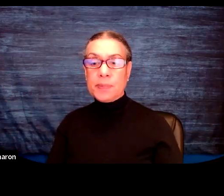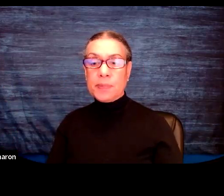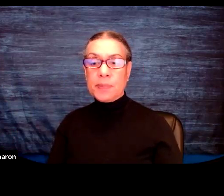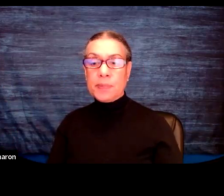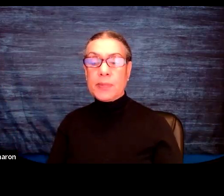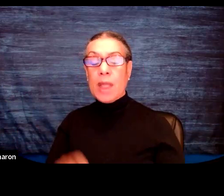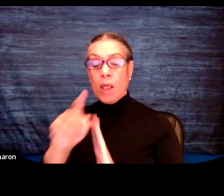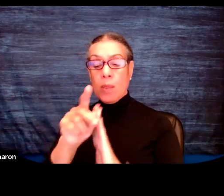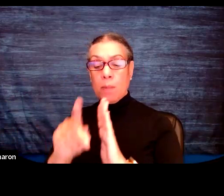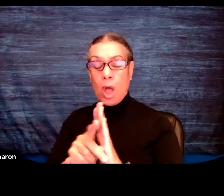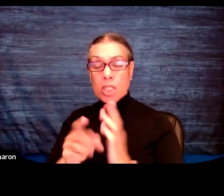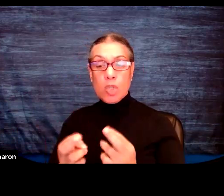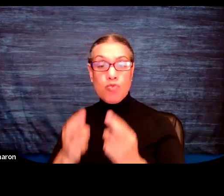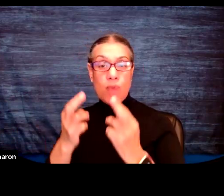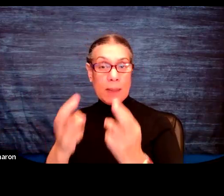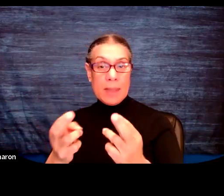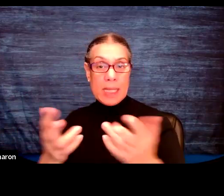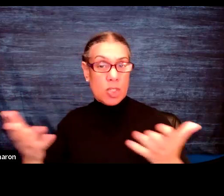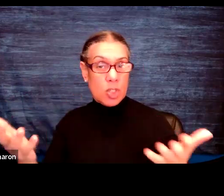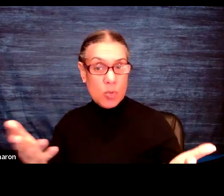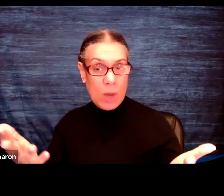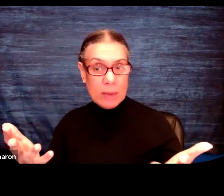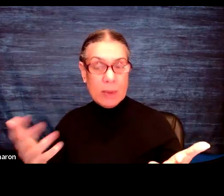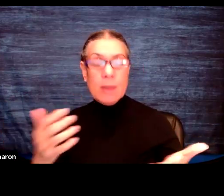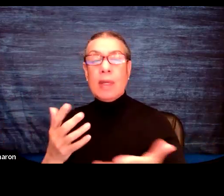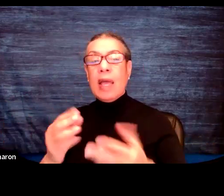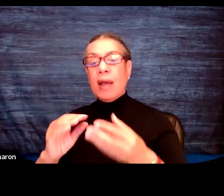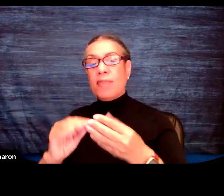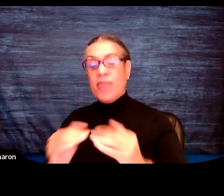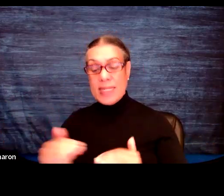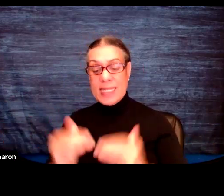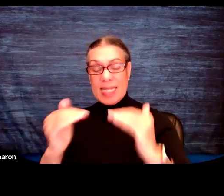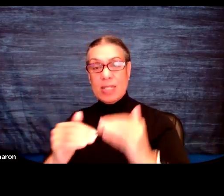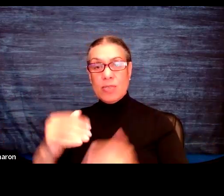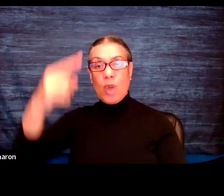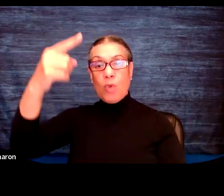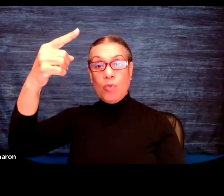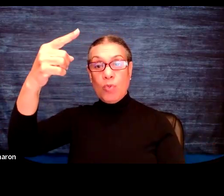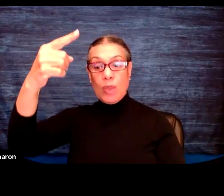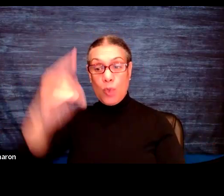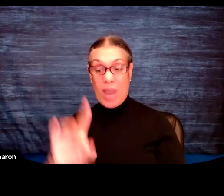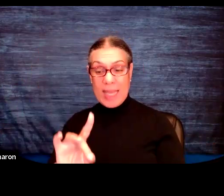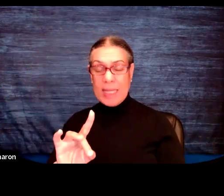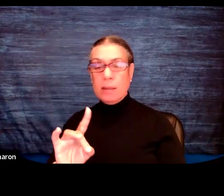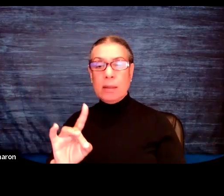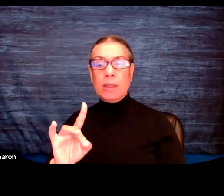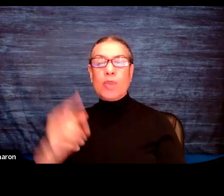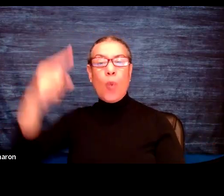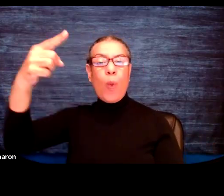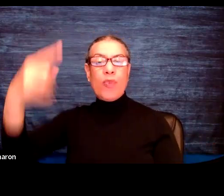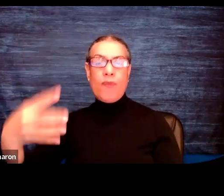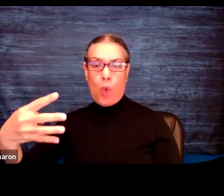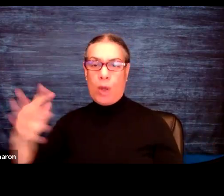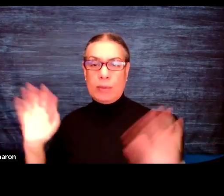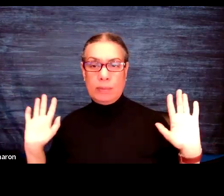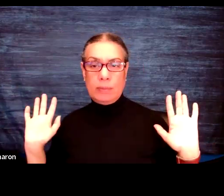The policy recommendation before you tonight is to consolidate the number of tiers from 8 to 4. Under the current